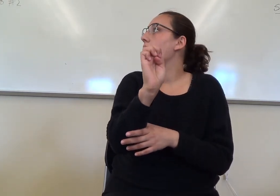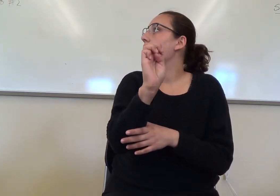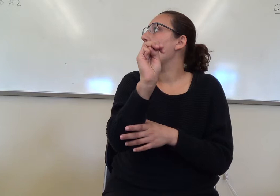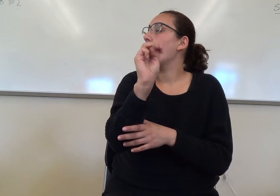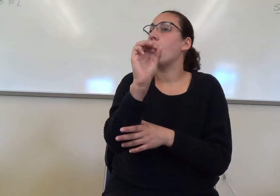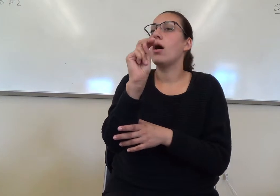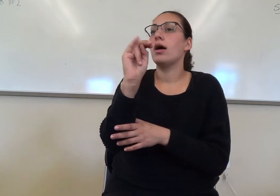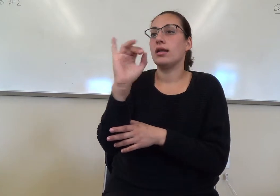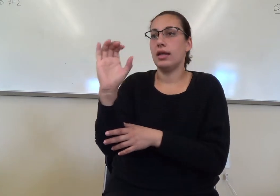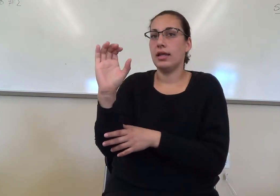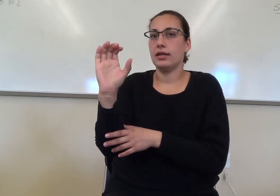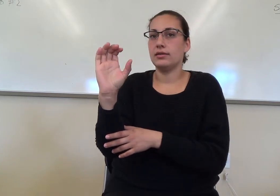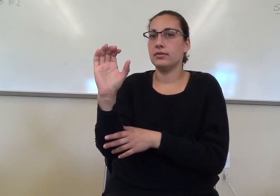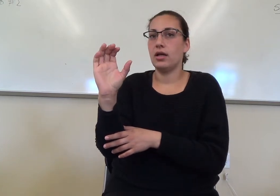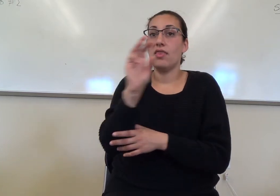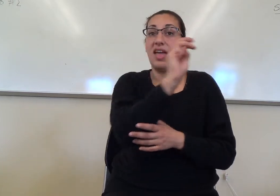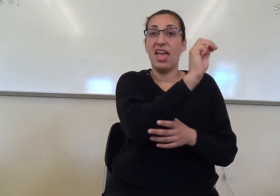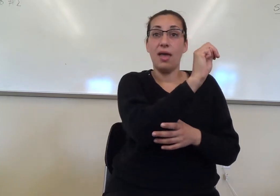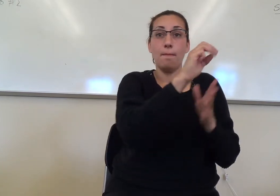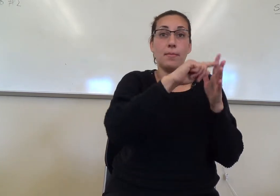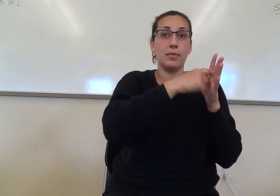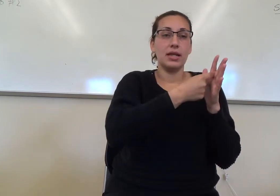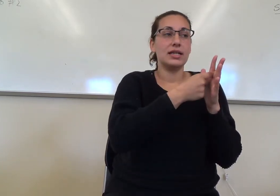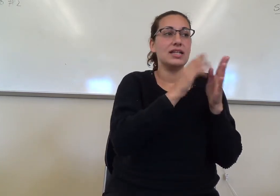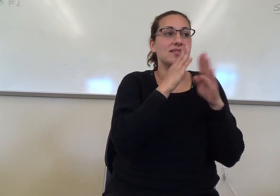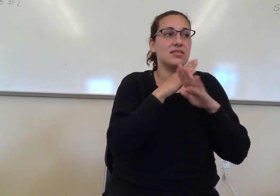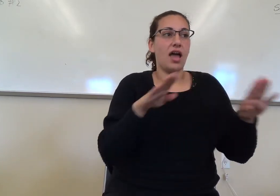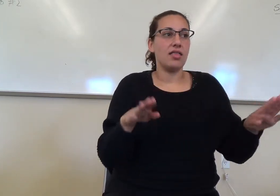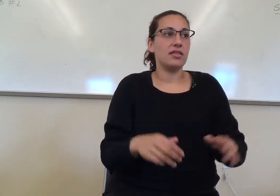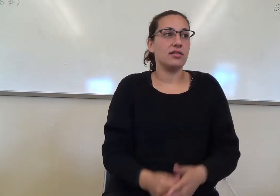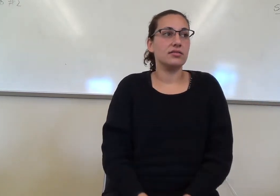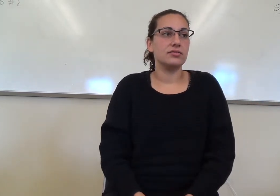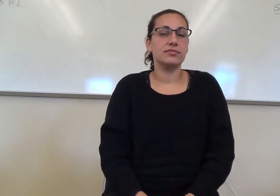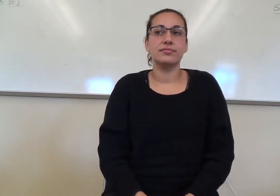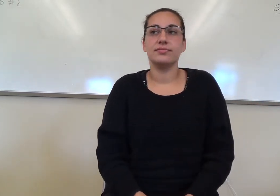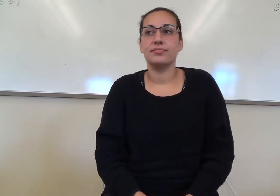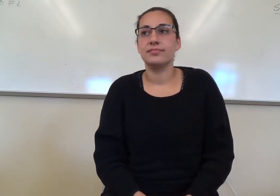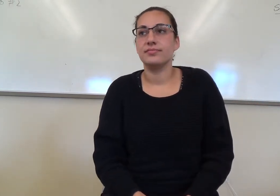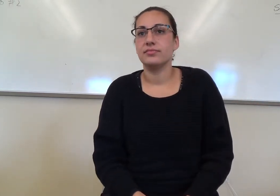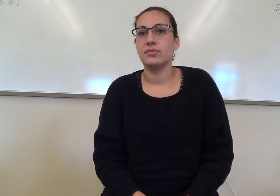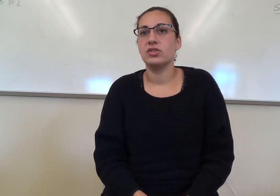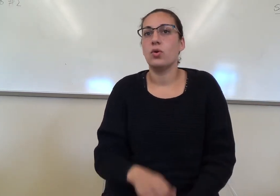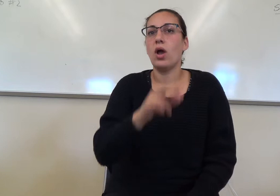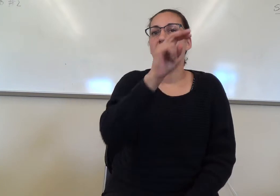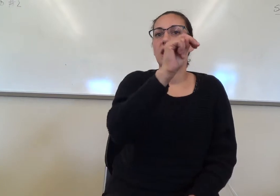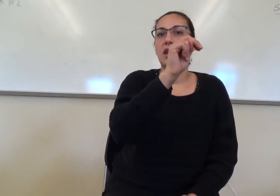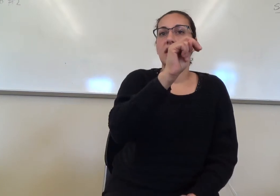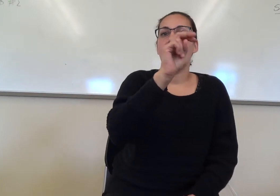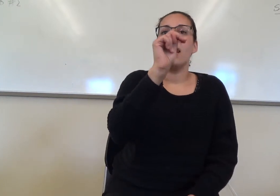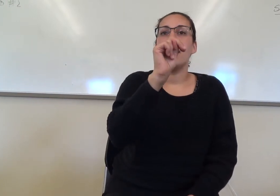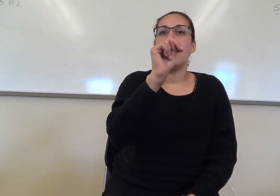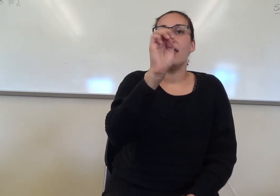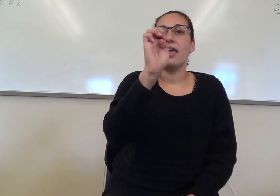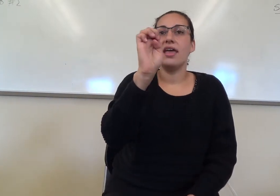is... No, it's not. Okay. I'm just giving you another method that I use.